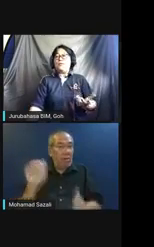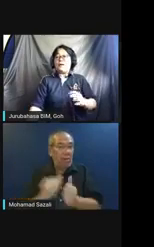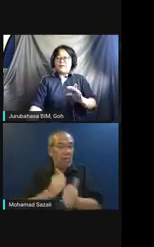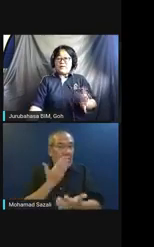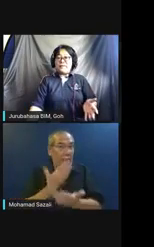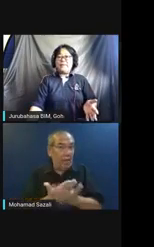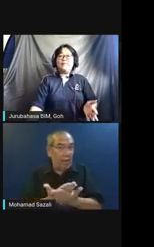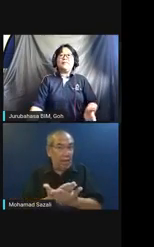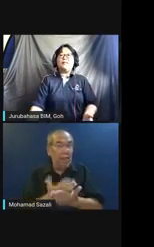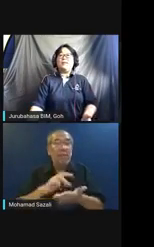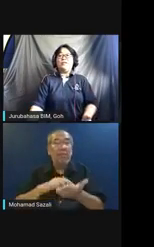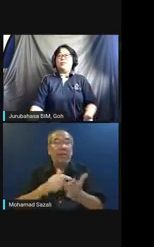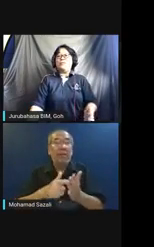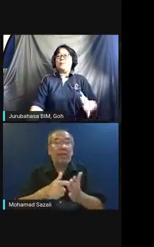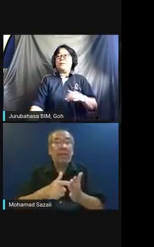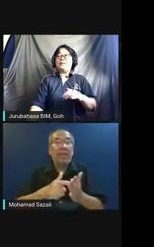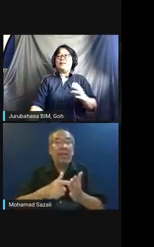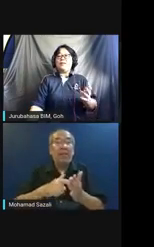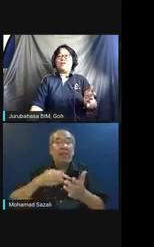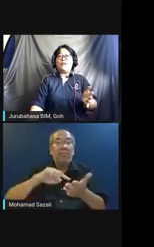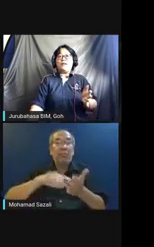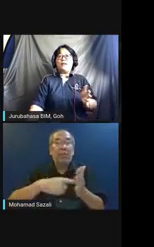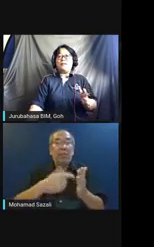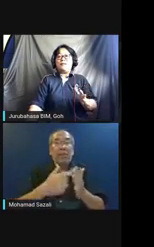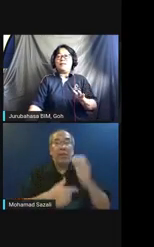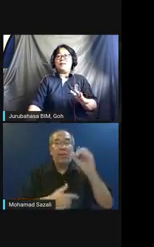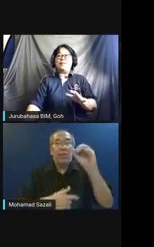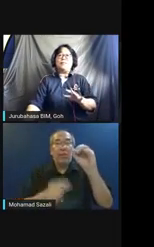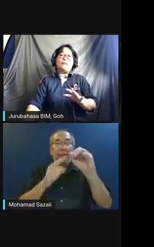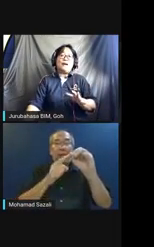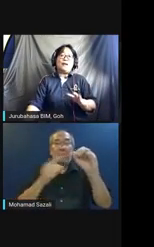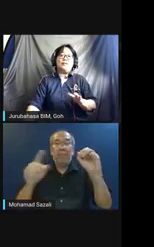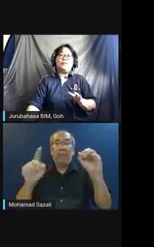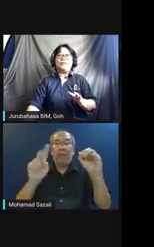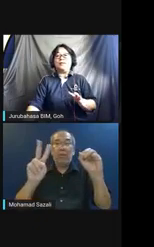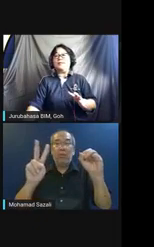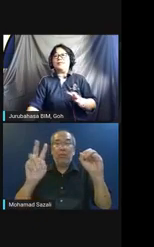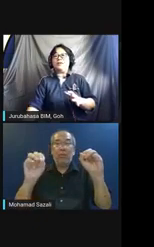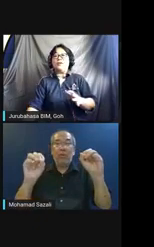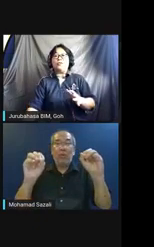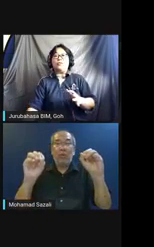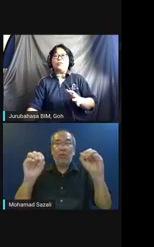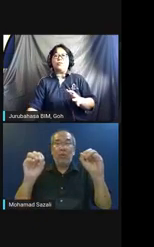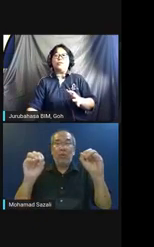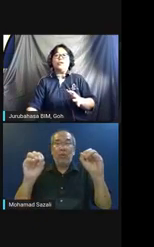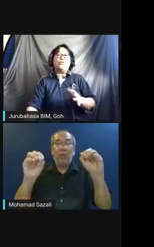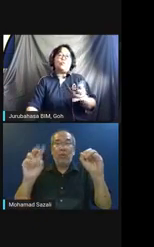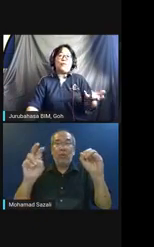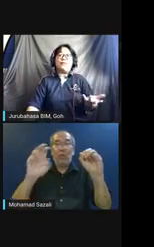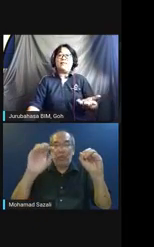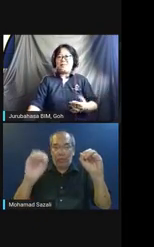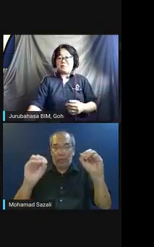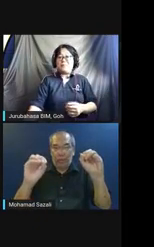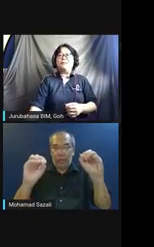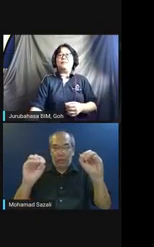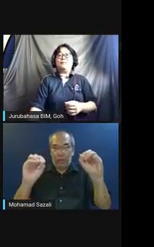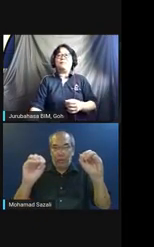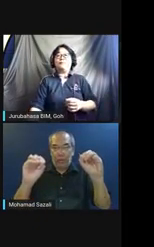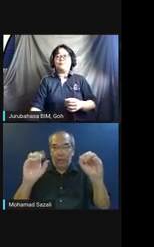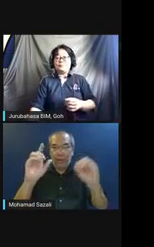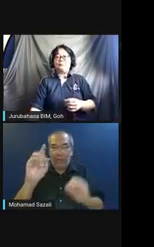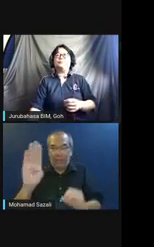of you who are hearing, so basically your hearing ability is about 0 to 20